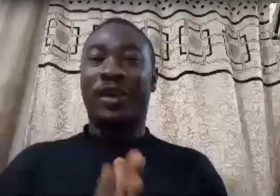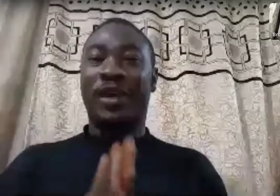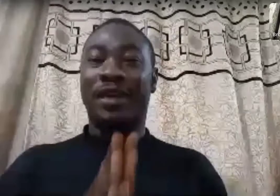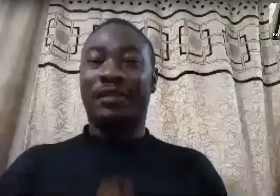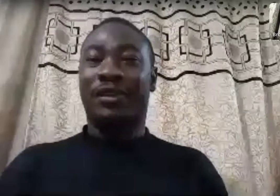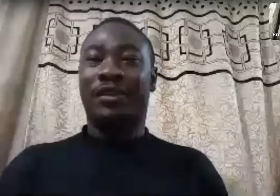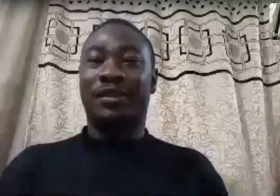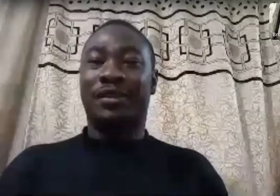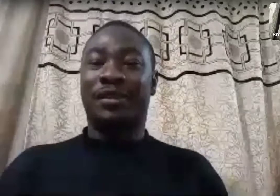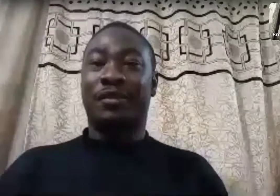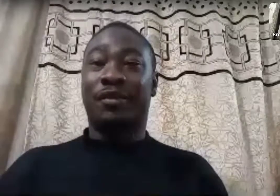from 11 to 19.